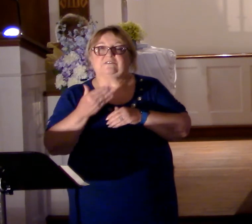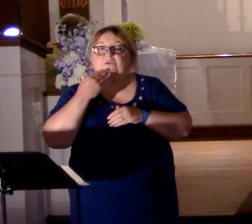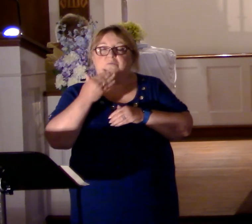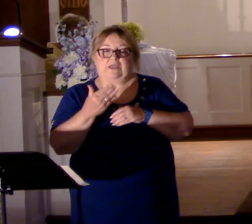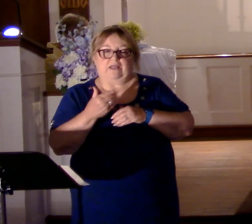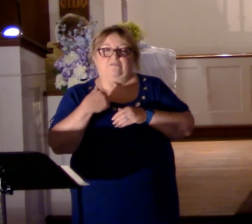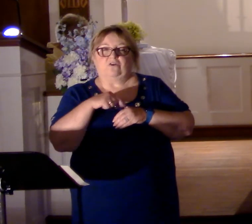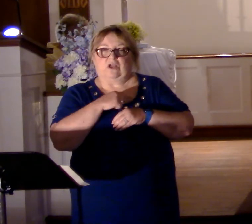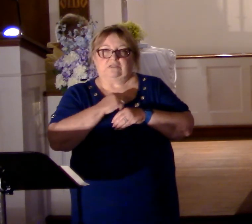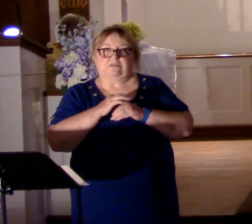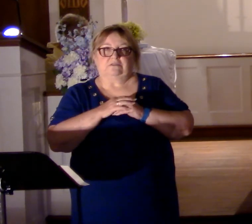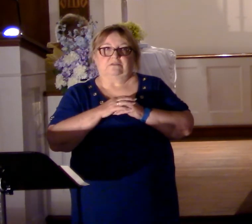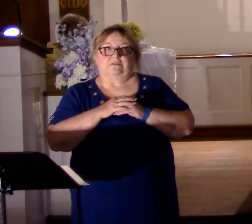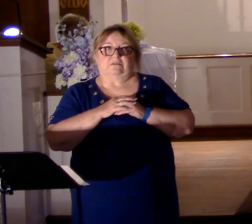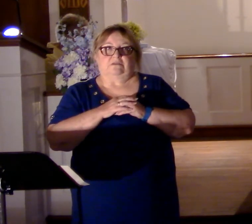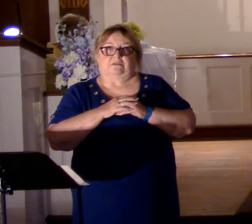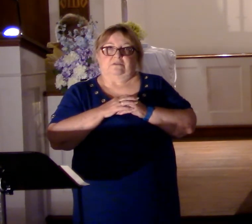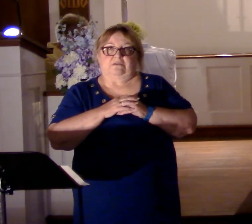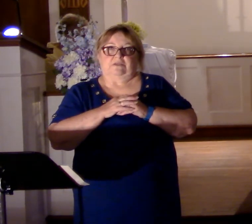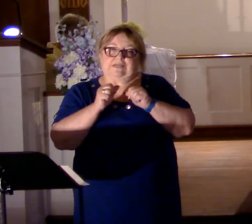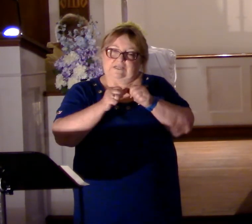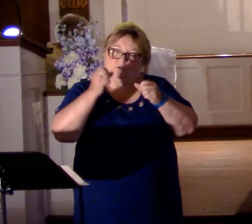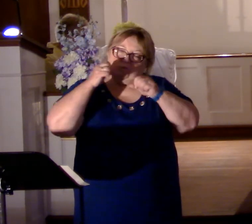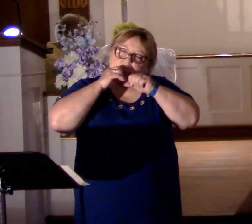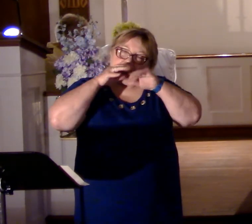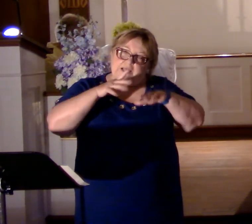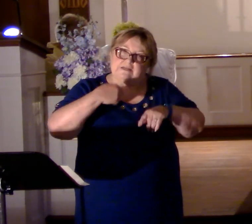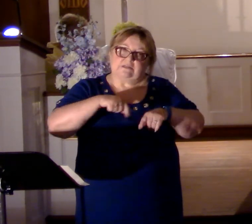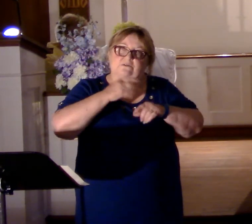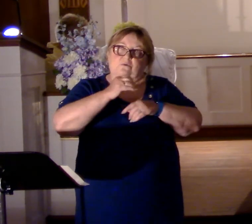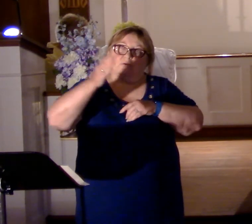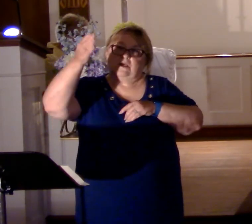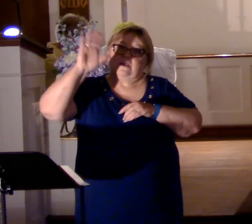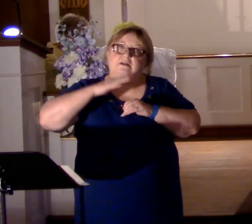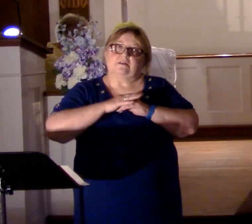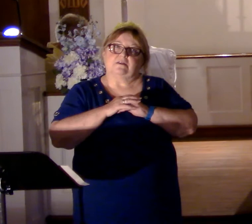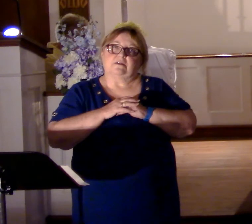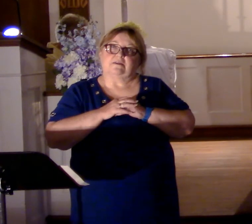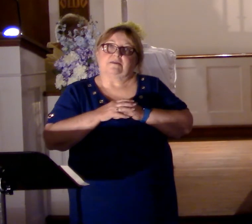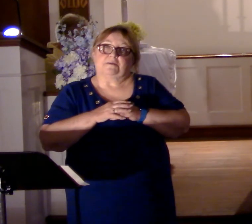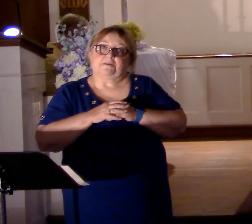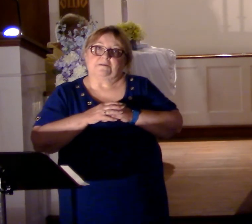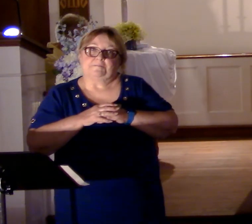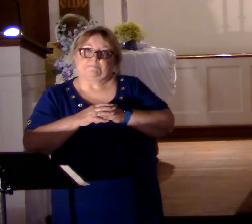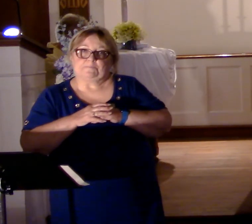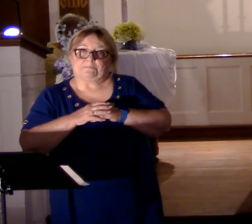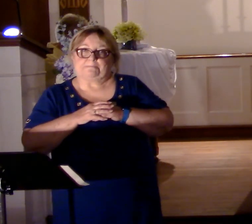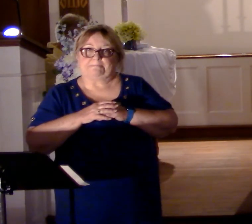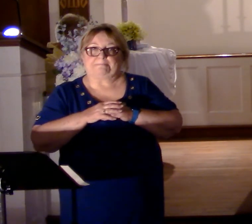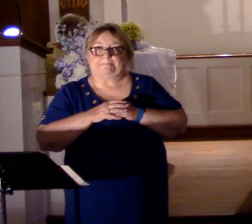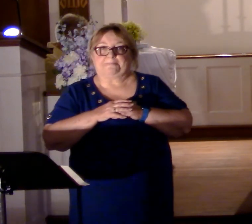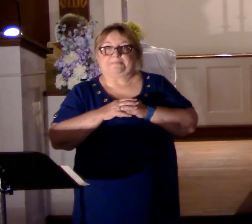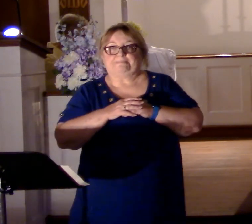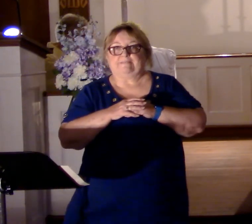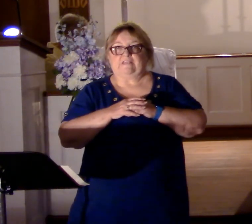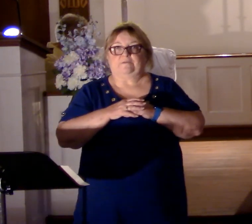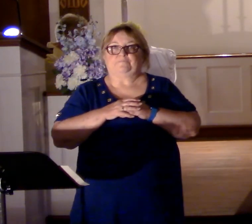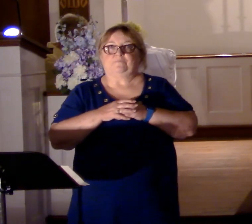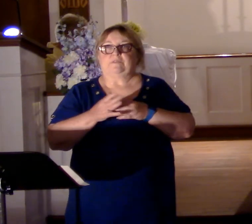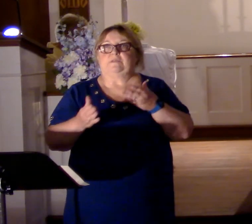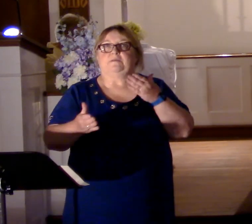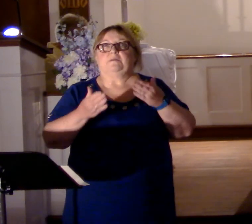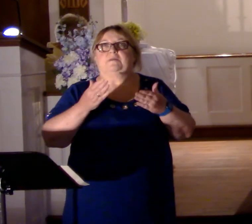as they are with us. Continue to bless us, O God, that we might be